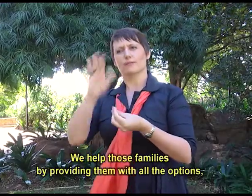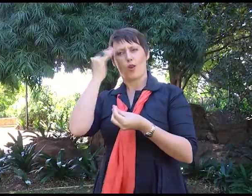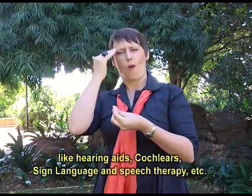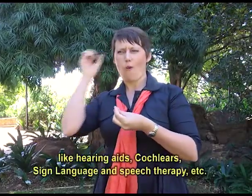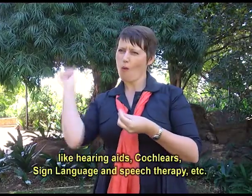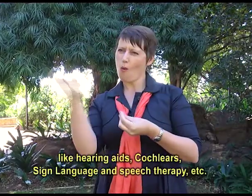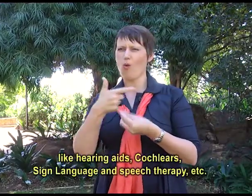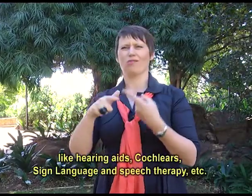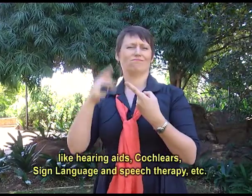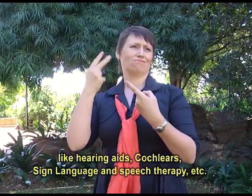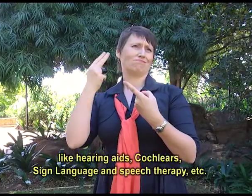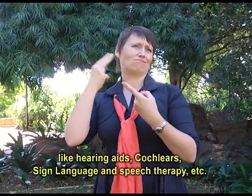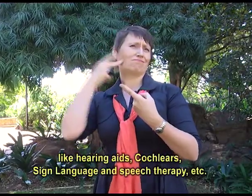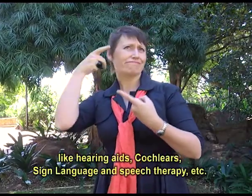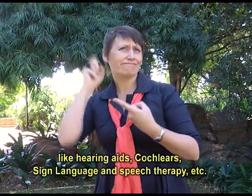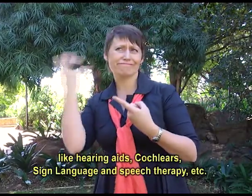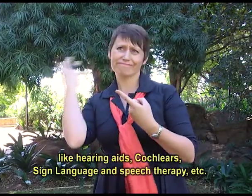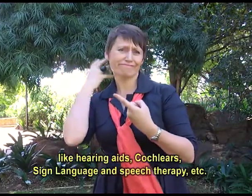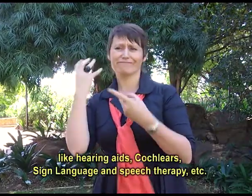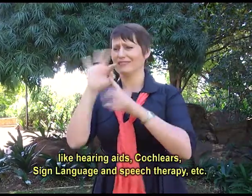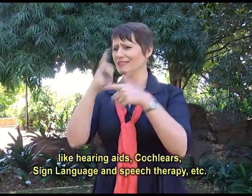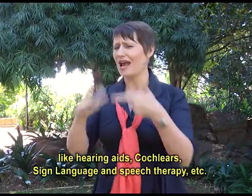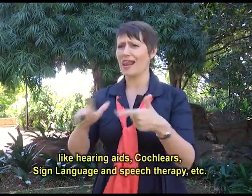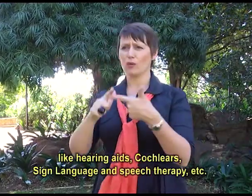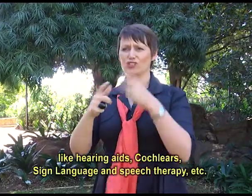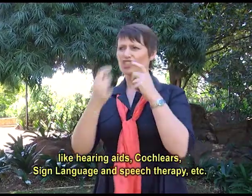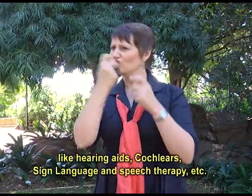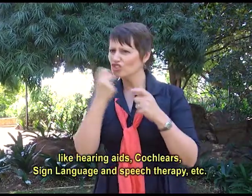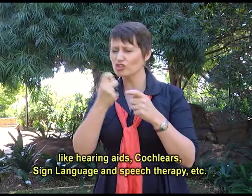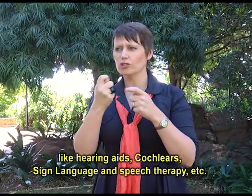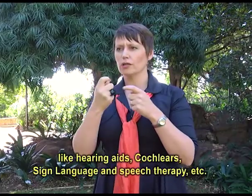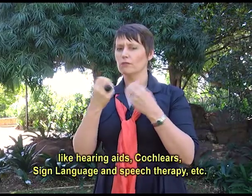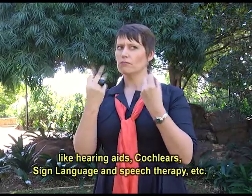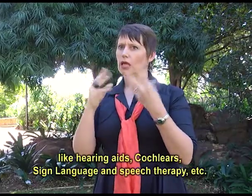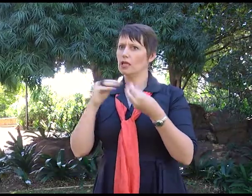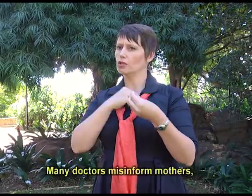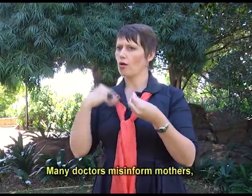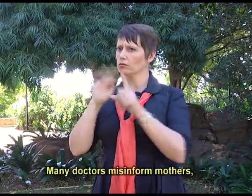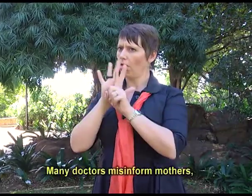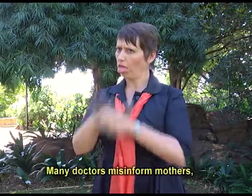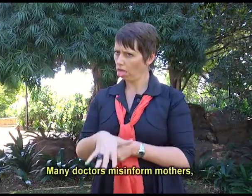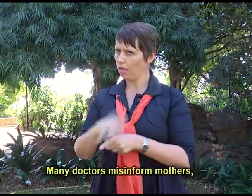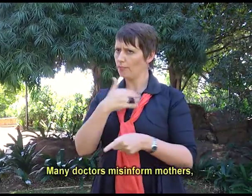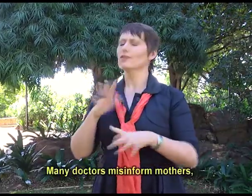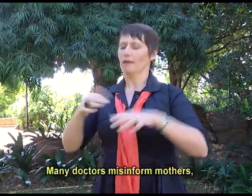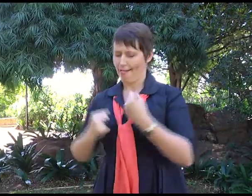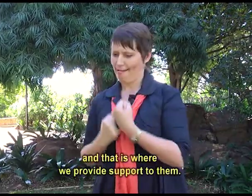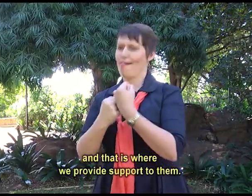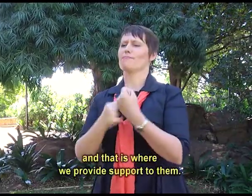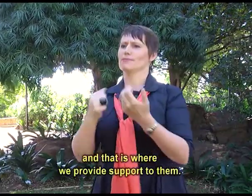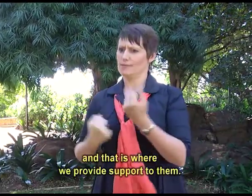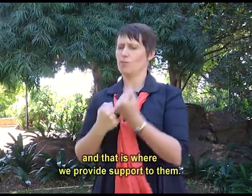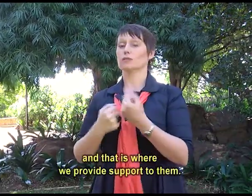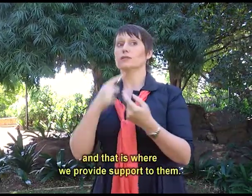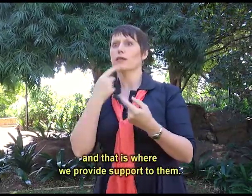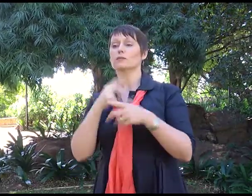the options like hearing aids, cochlears, sign language, and speech therapy, etc. Many doctors misinform mothers, and that's